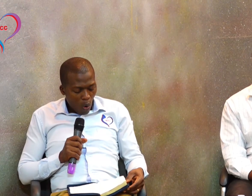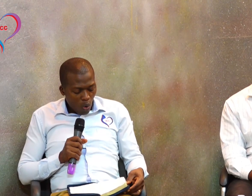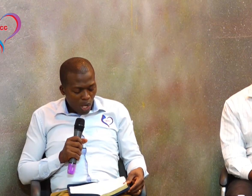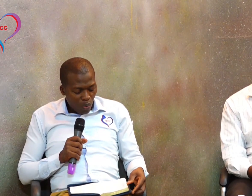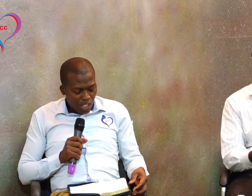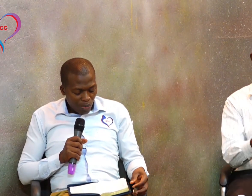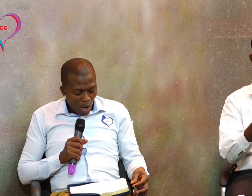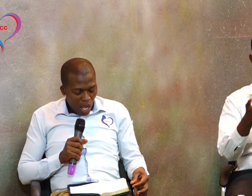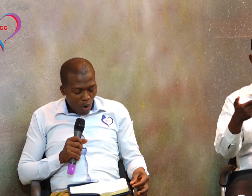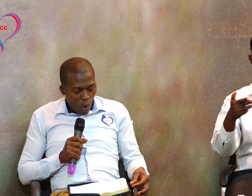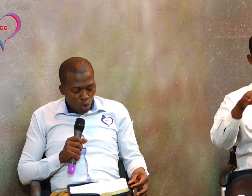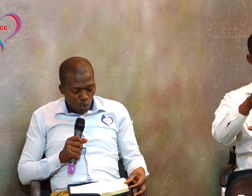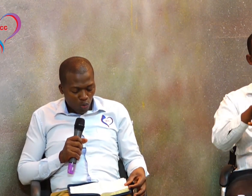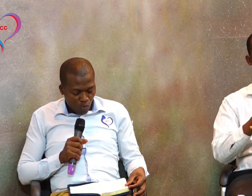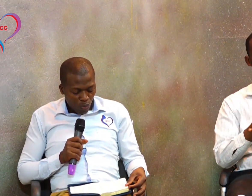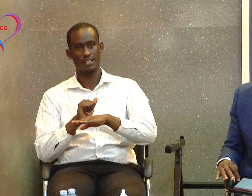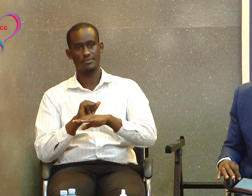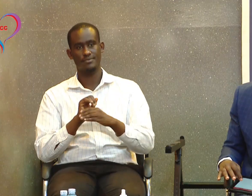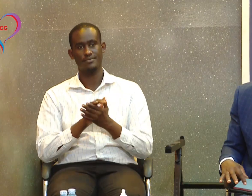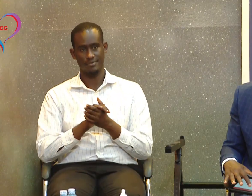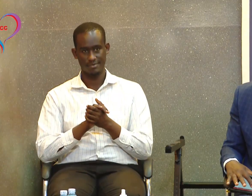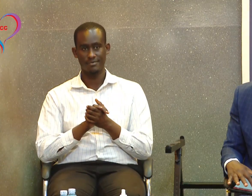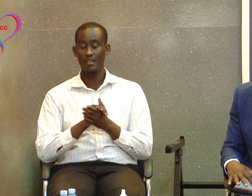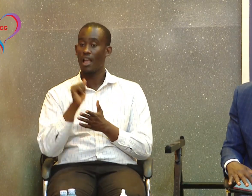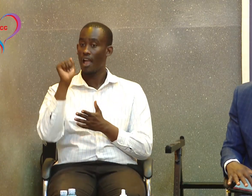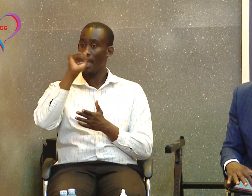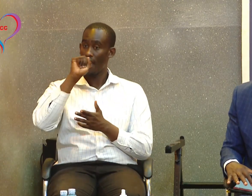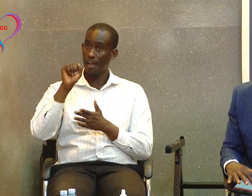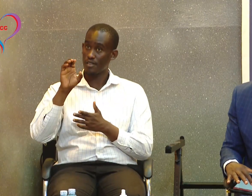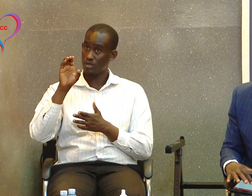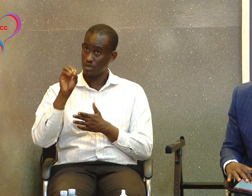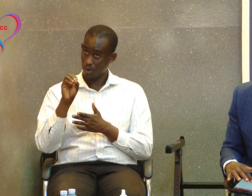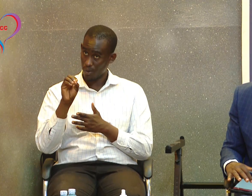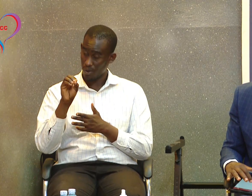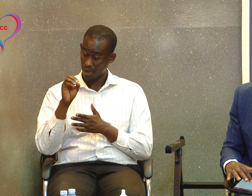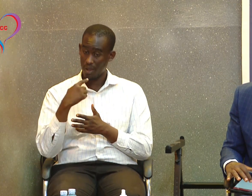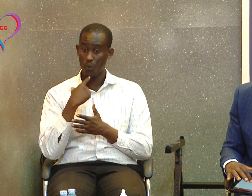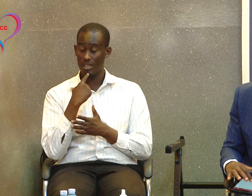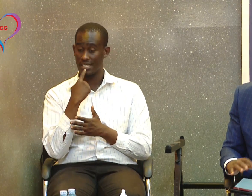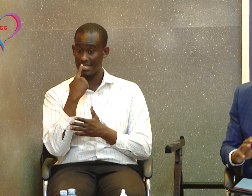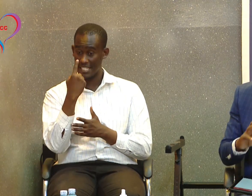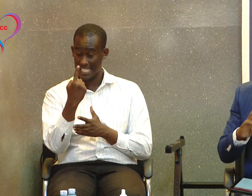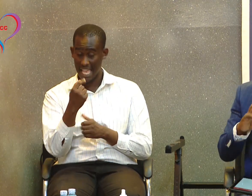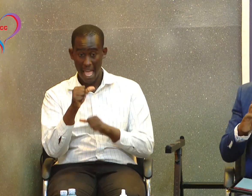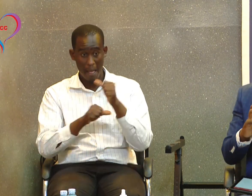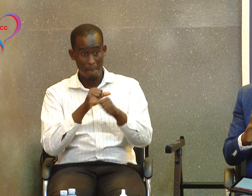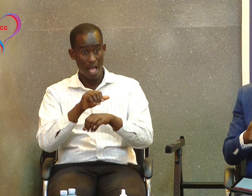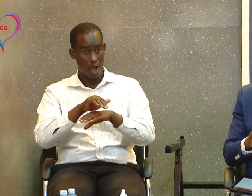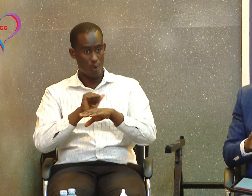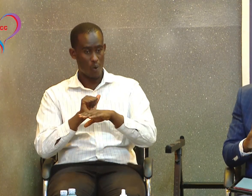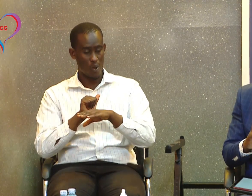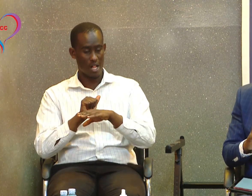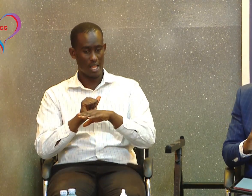eyeyoholing okwo kwe kuyitibwa okutukuvu. So as we talk about call kati nga twogera ku kuyita